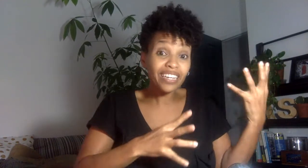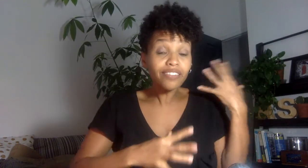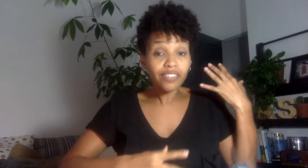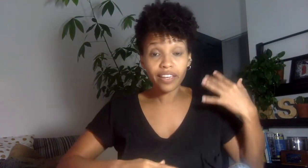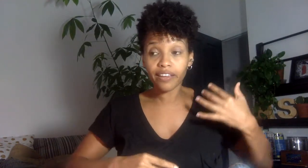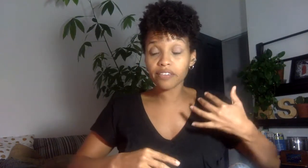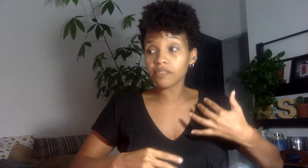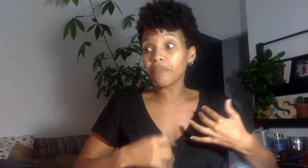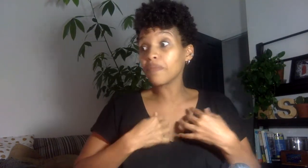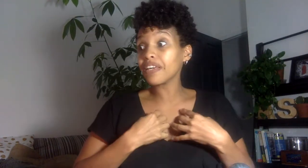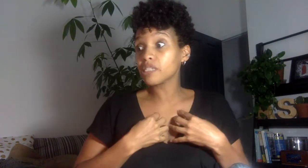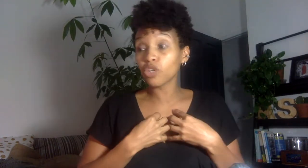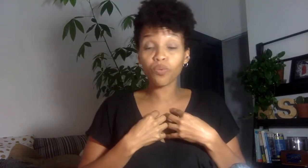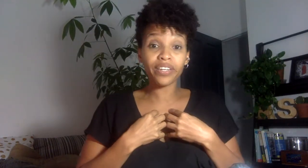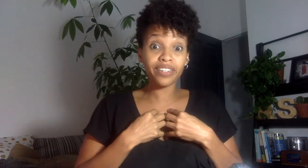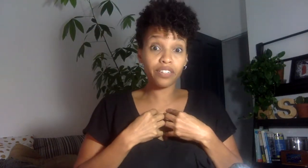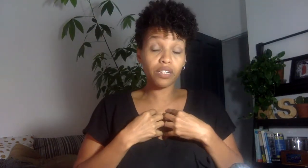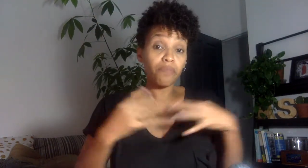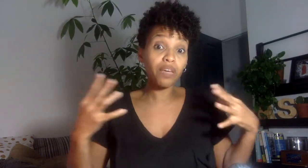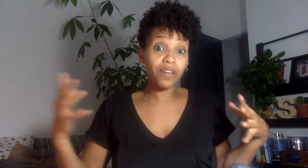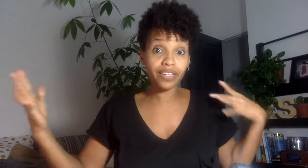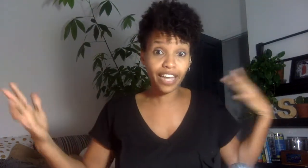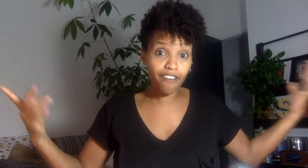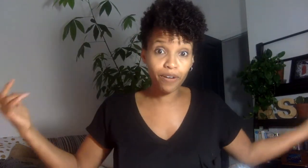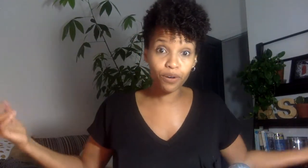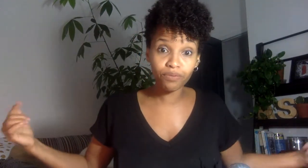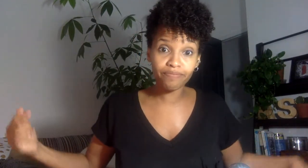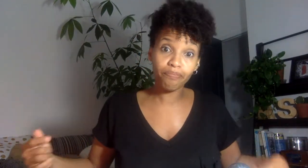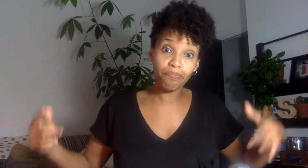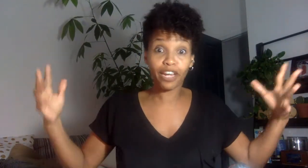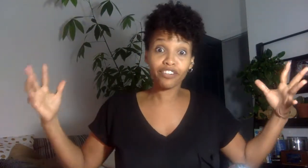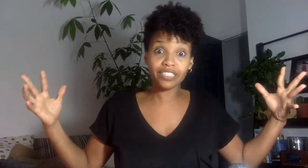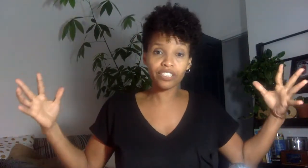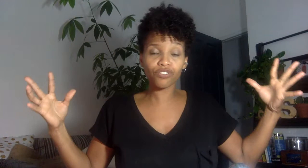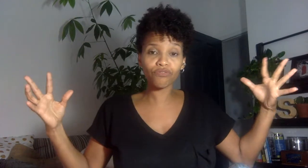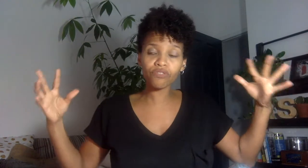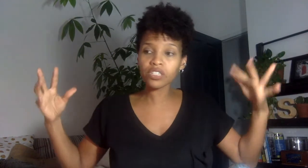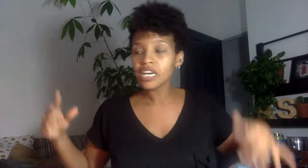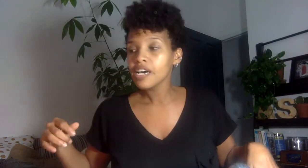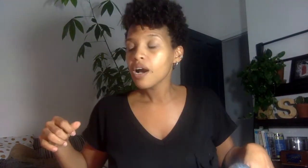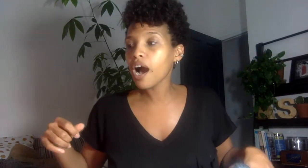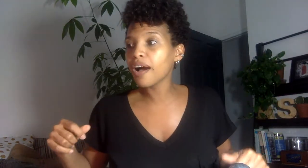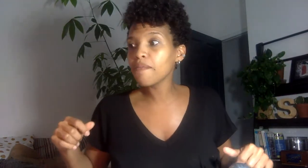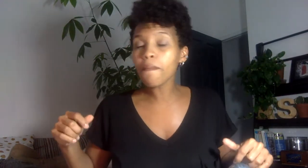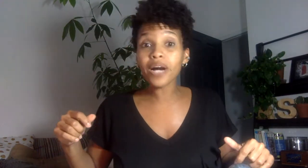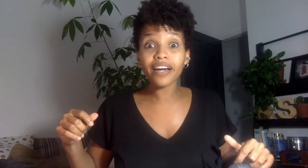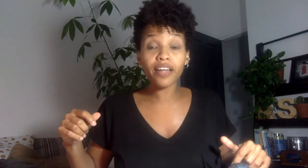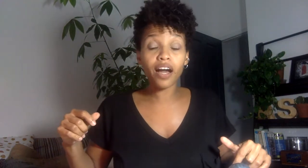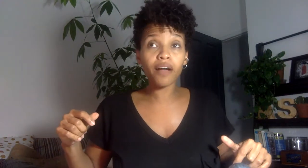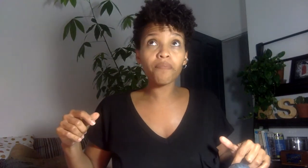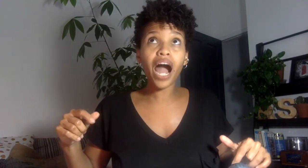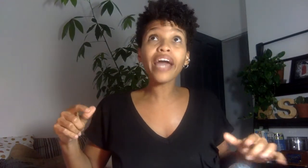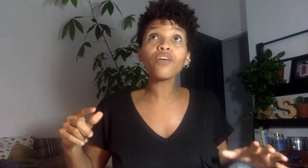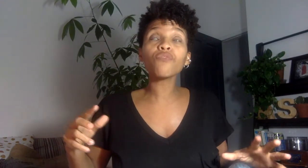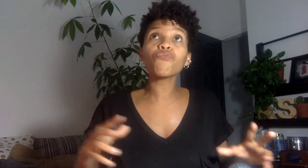poignant, and maybe it's more poignant to me because I have my own parent issues, but I really